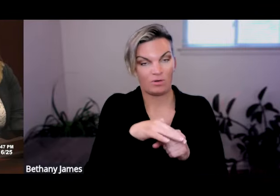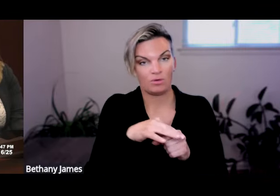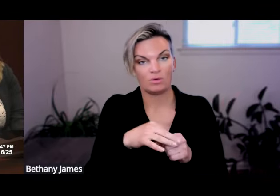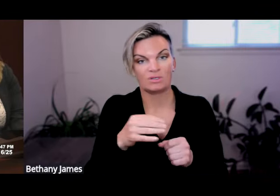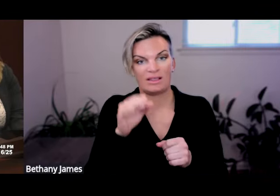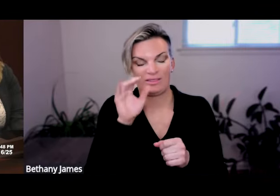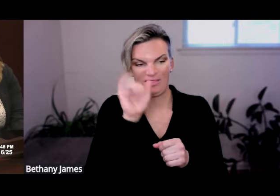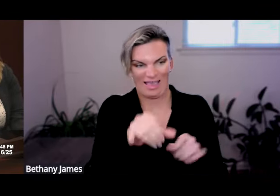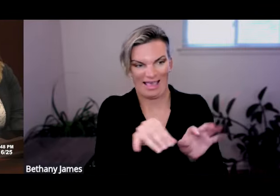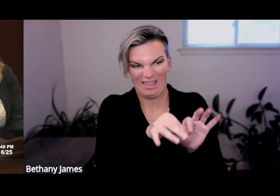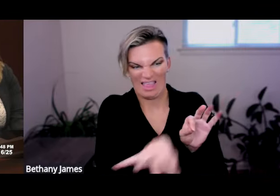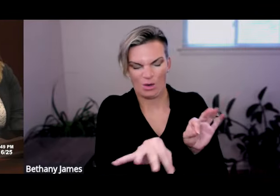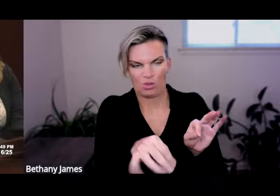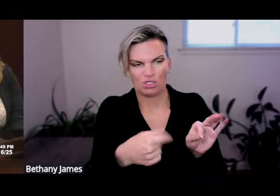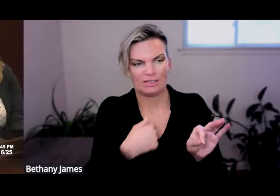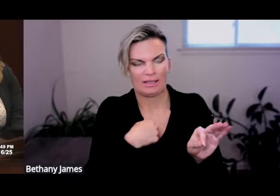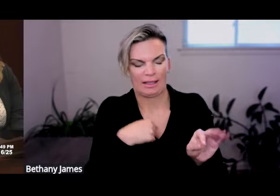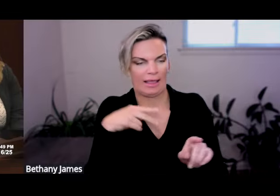that.